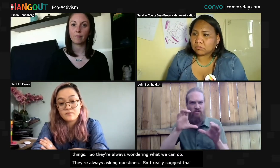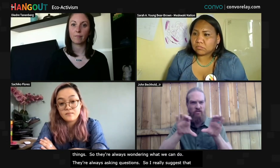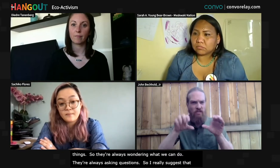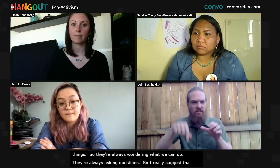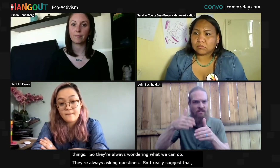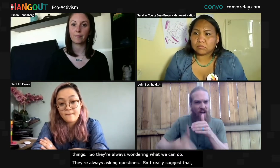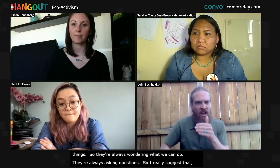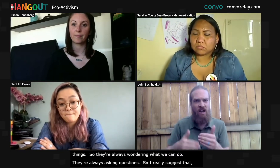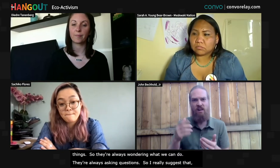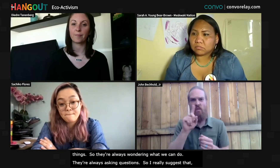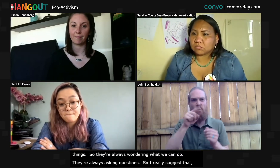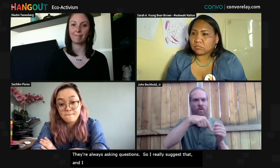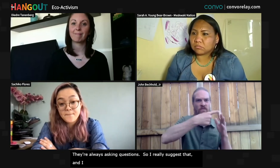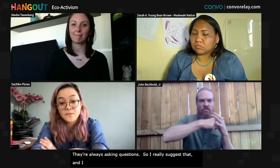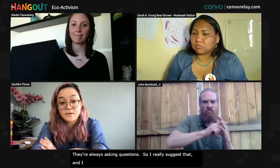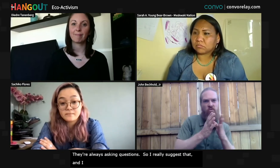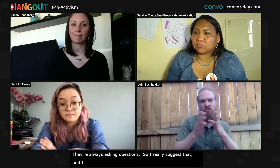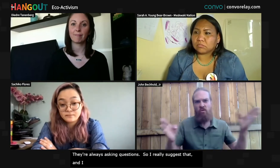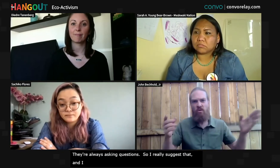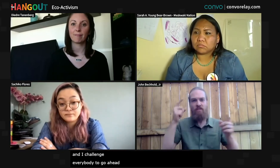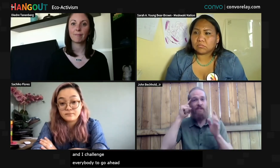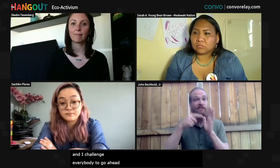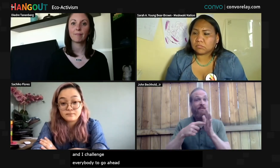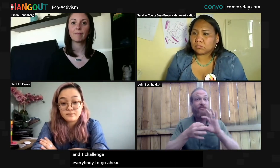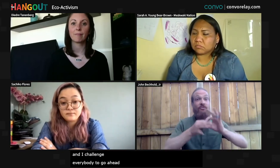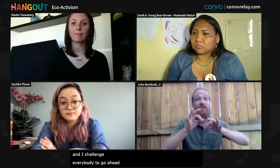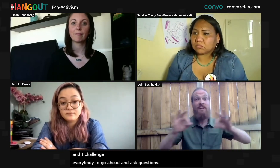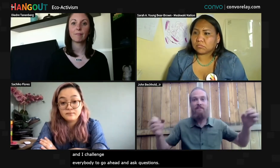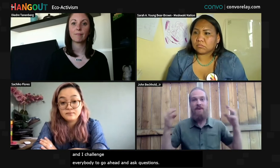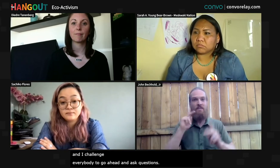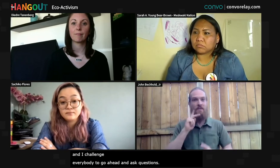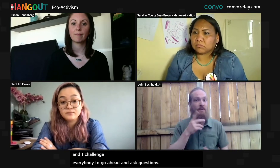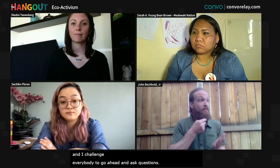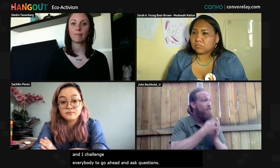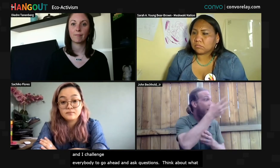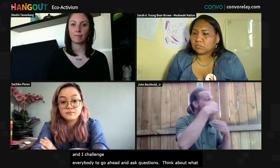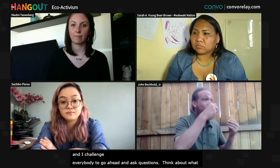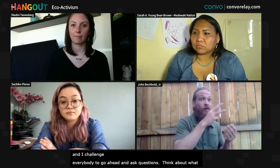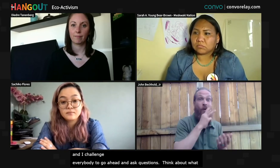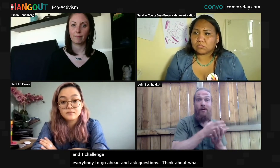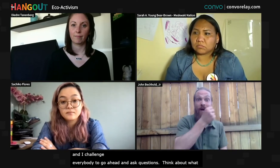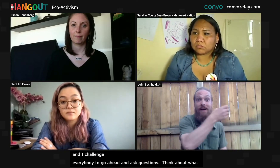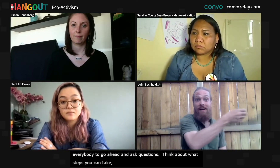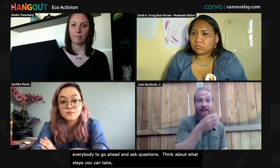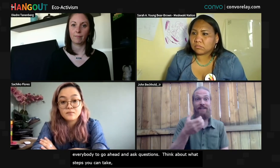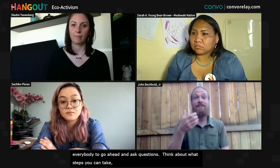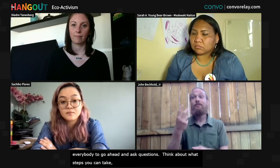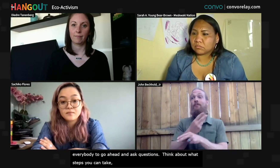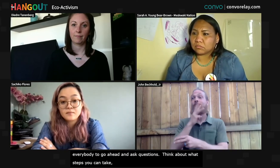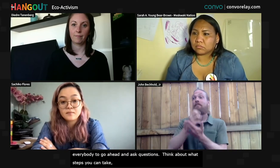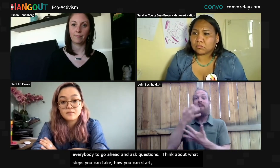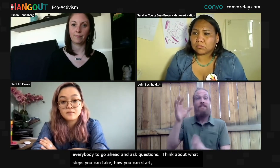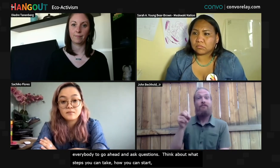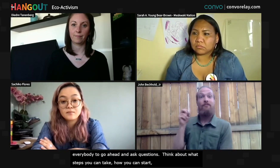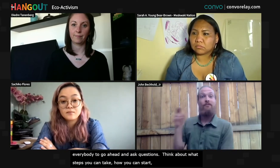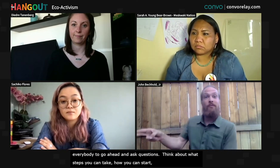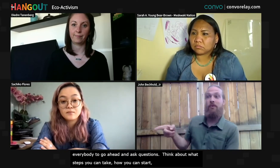ask questions. Think about what steps you can take, how you can start, and just the chain of how one thing